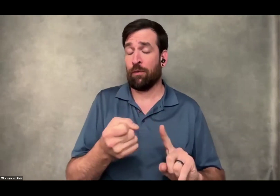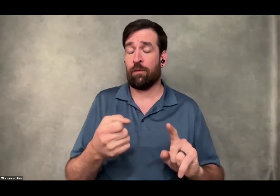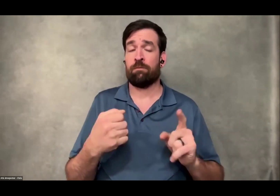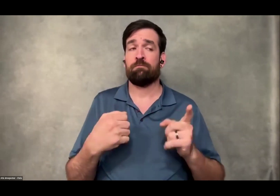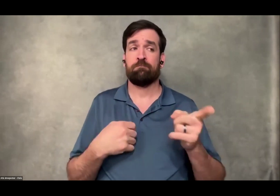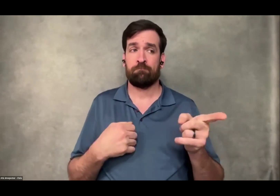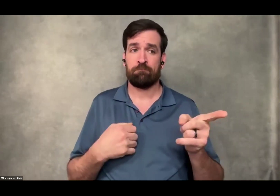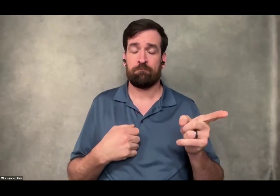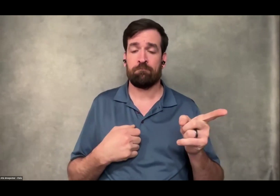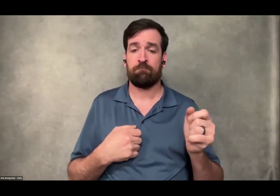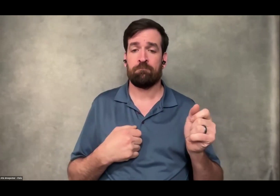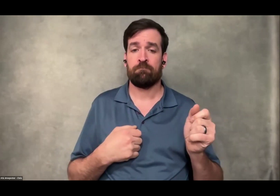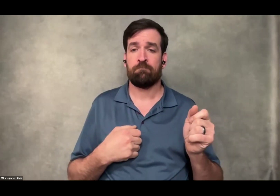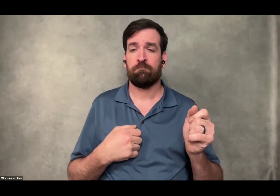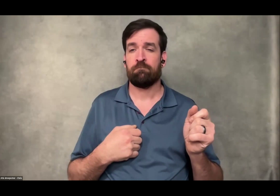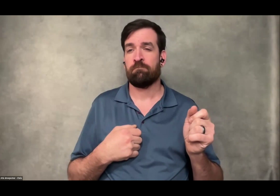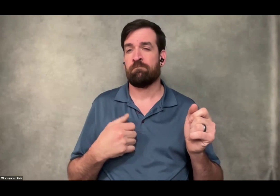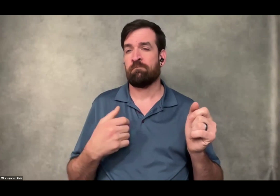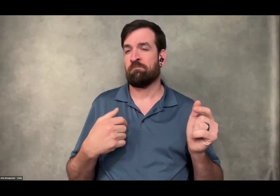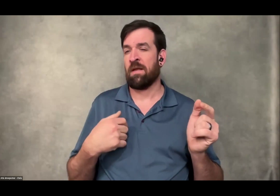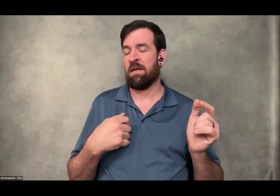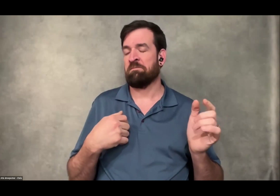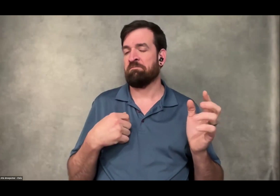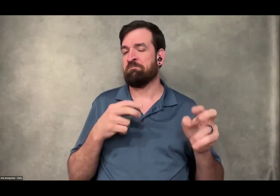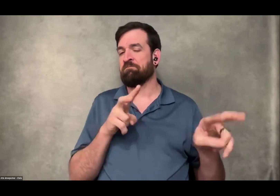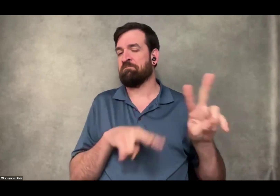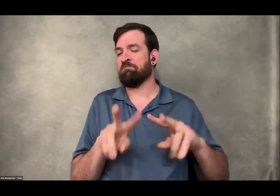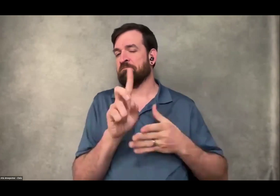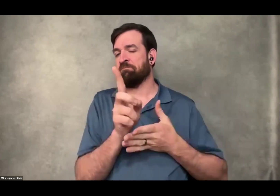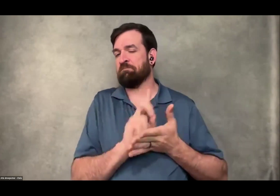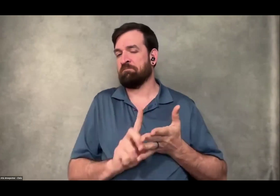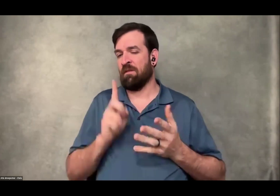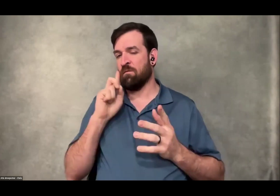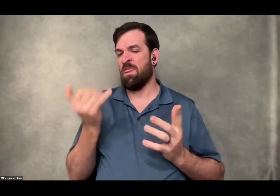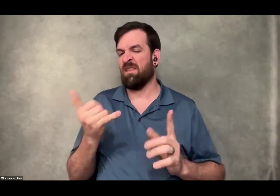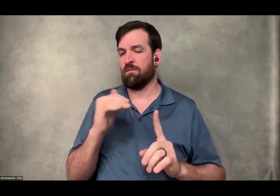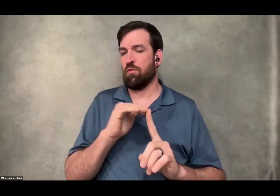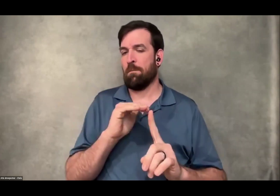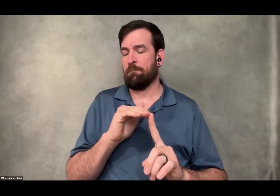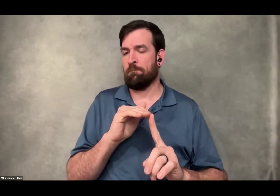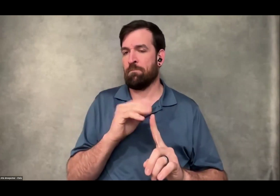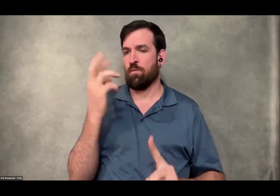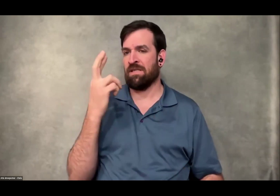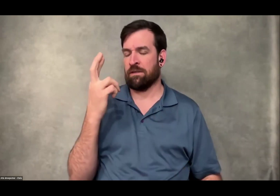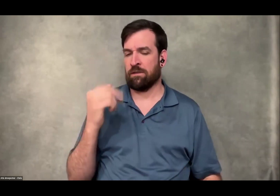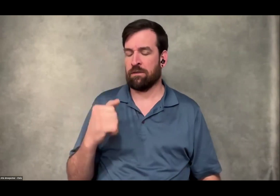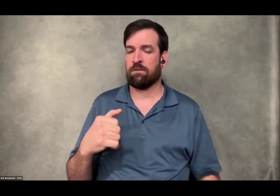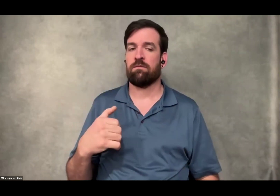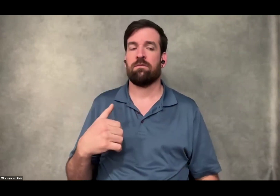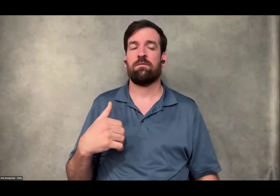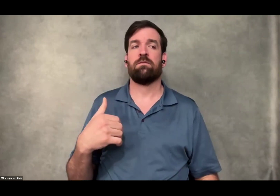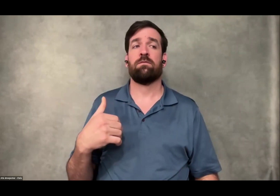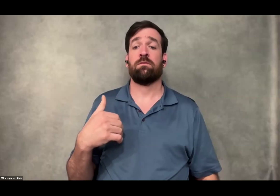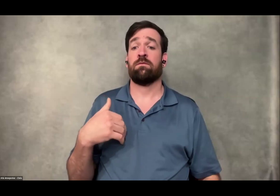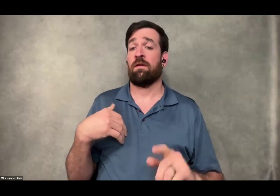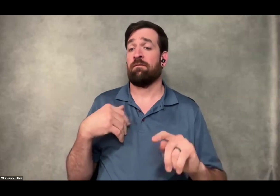have kind of devised for the prompts purposes, I have a